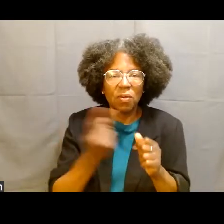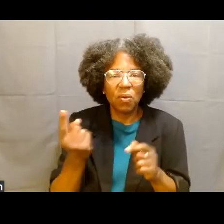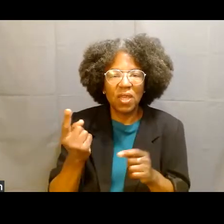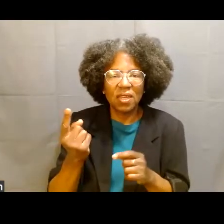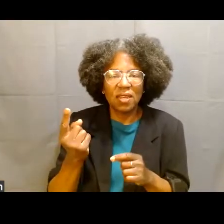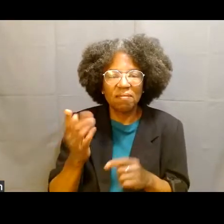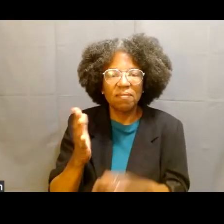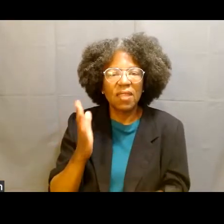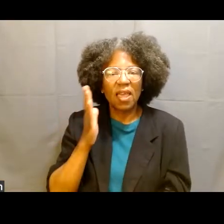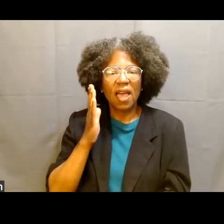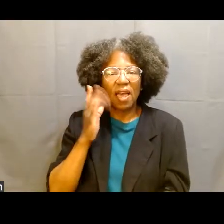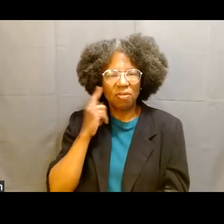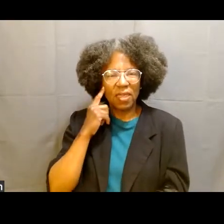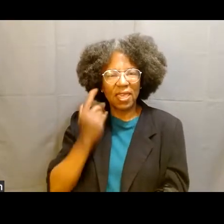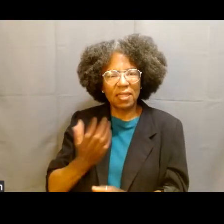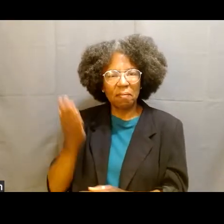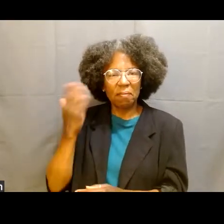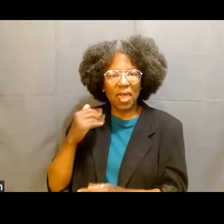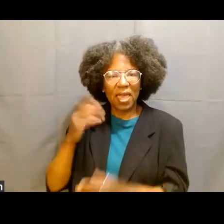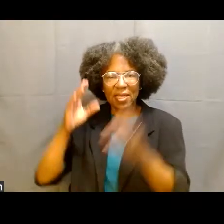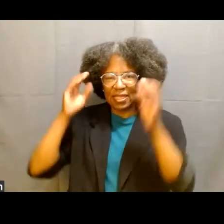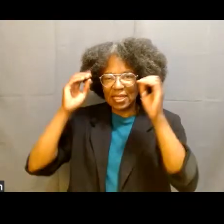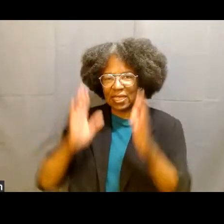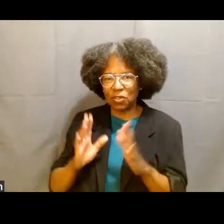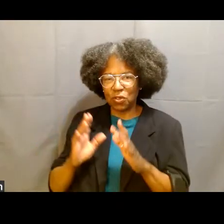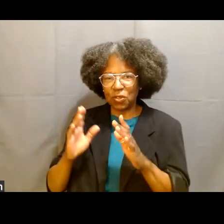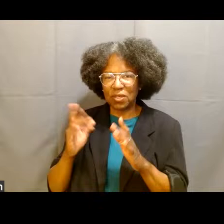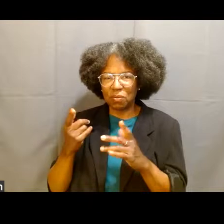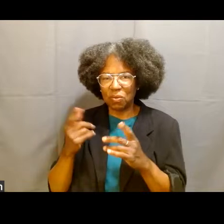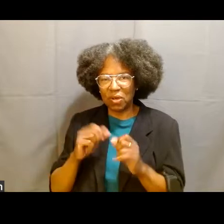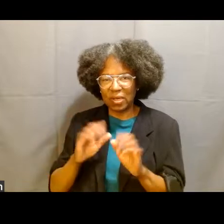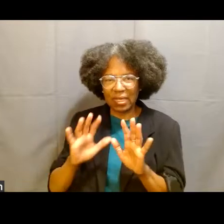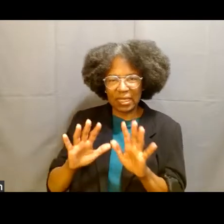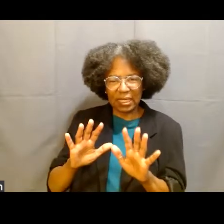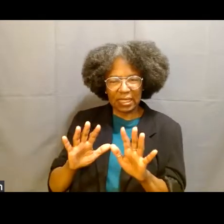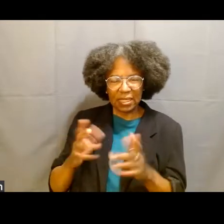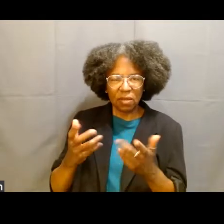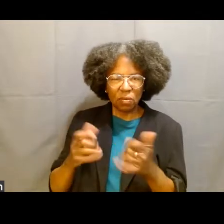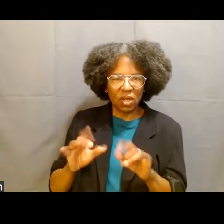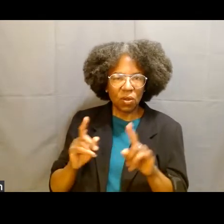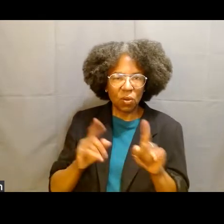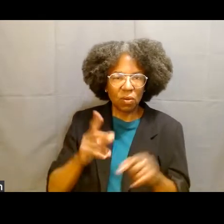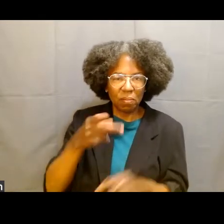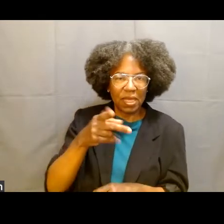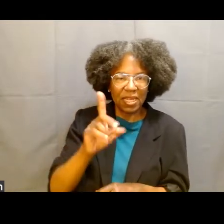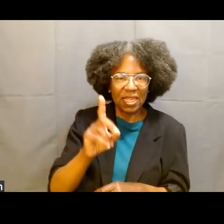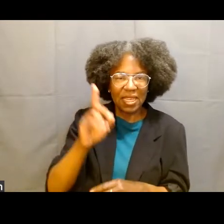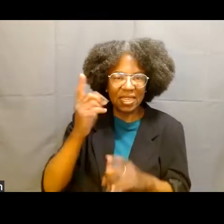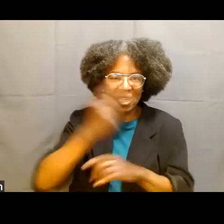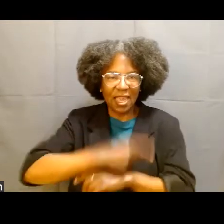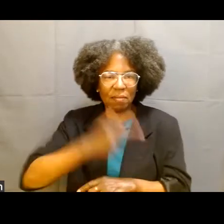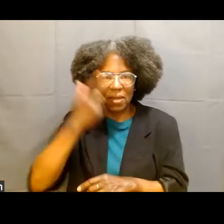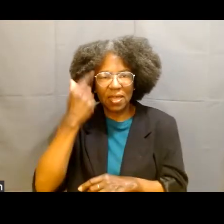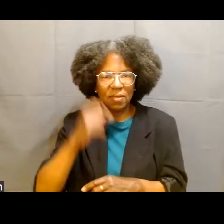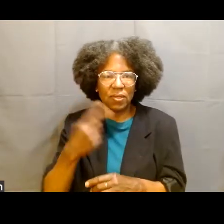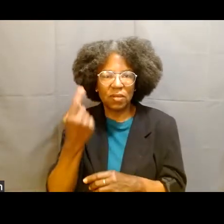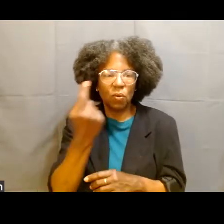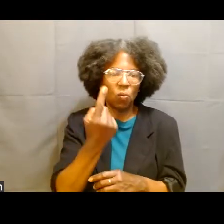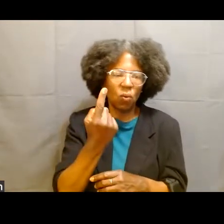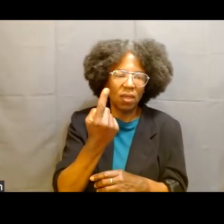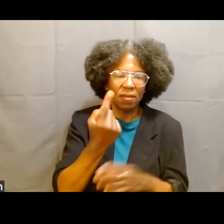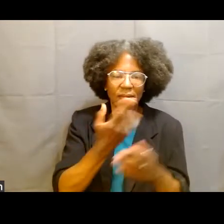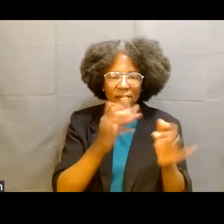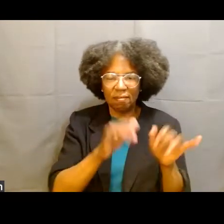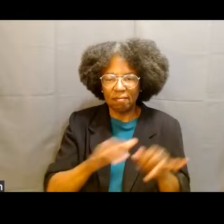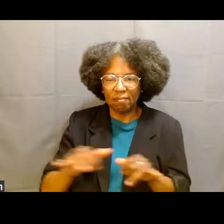have hesitated to come to PD day, maybe if it was kind of a one size fits all type program. And I